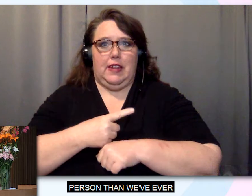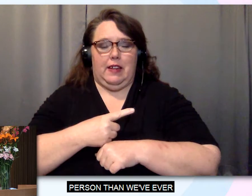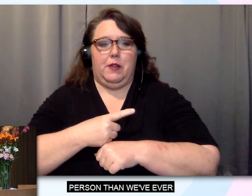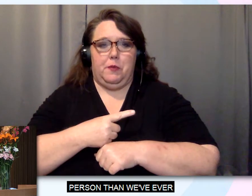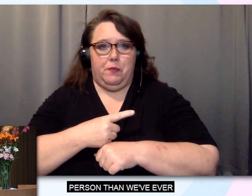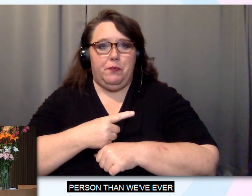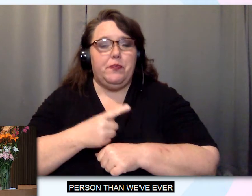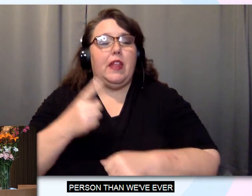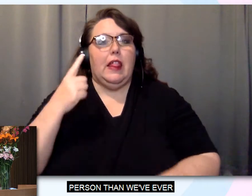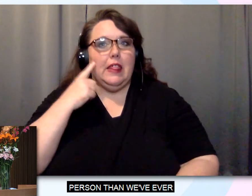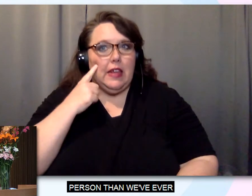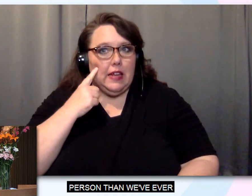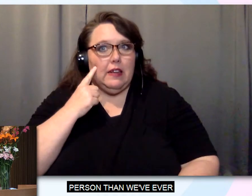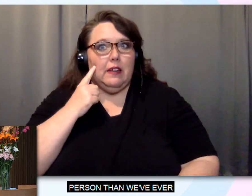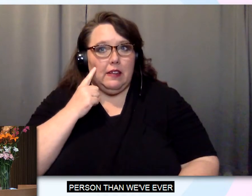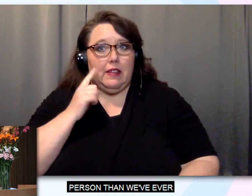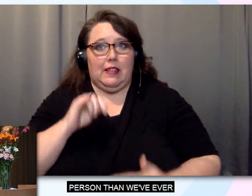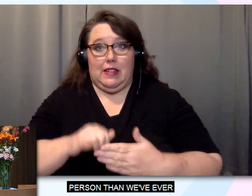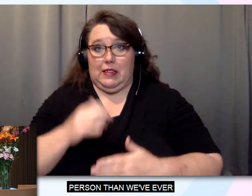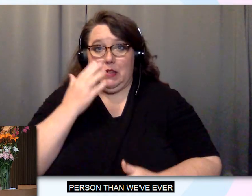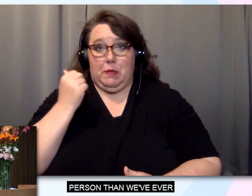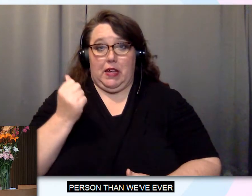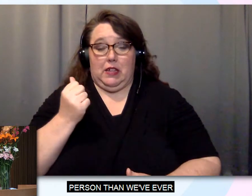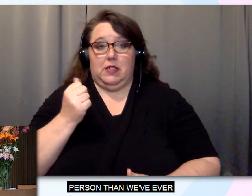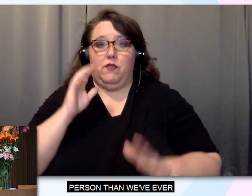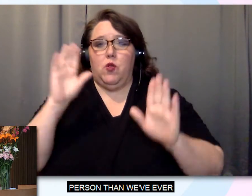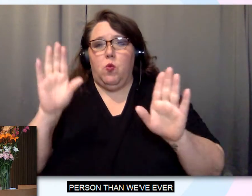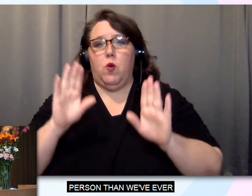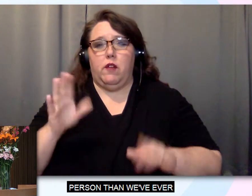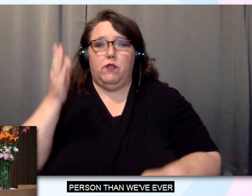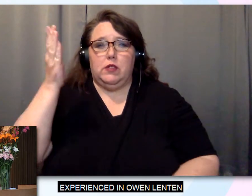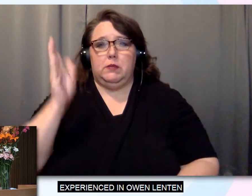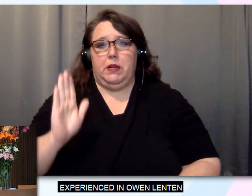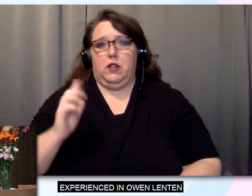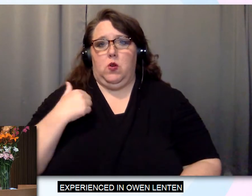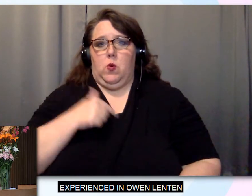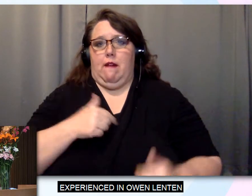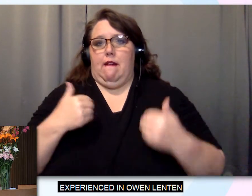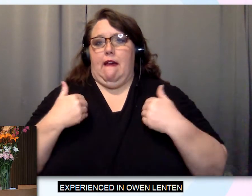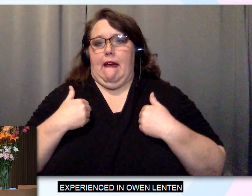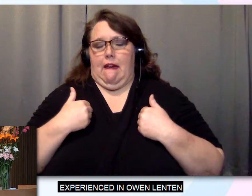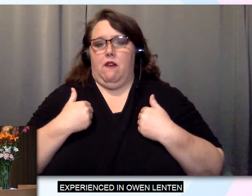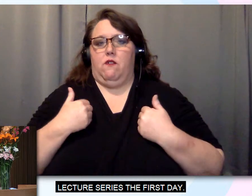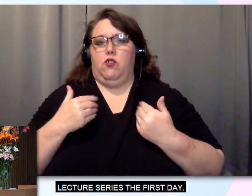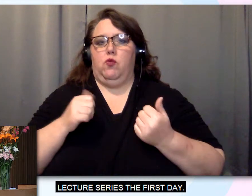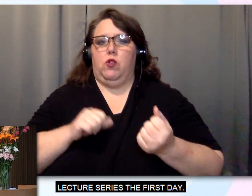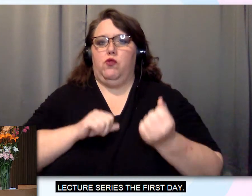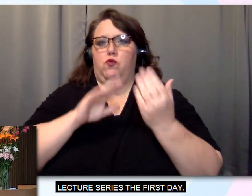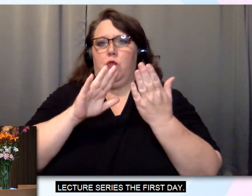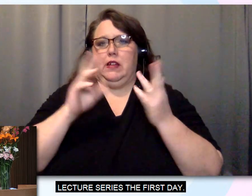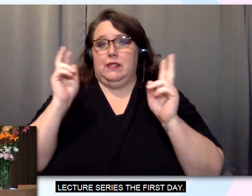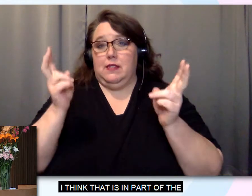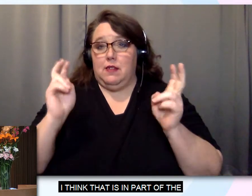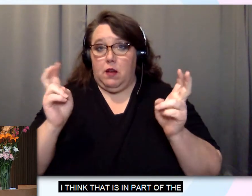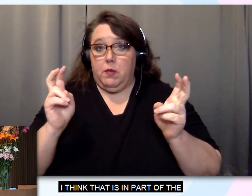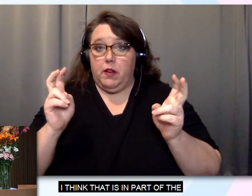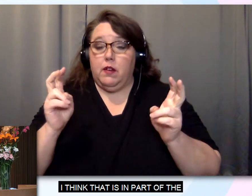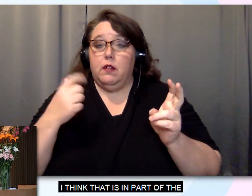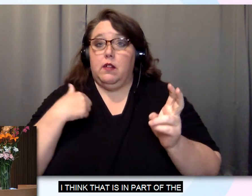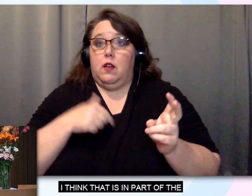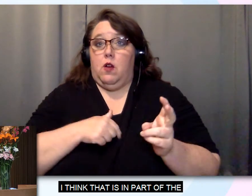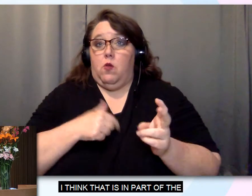Lecture Series first day. And I think in large part that's because of the wonderful speaker that we have to address this